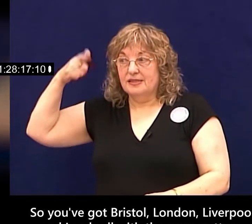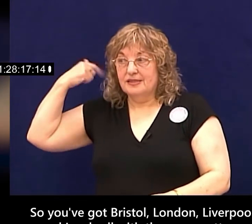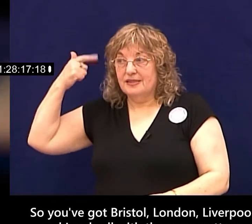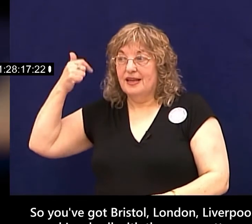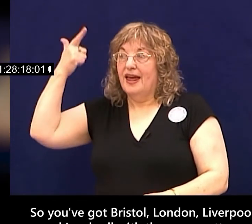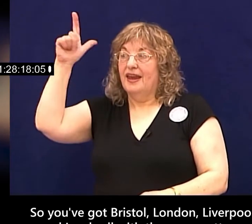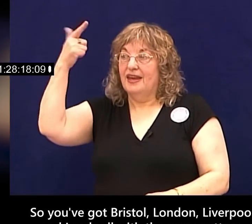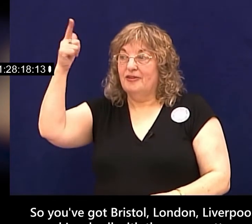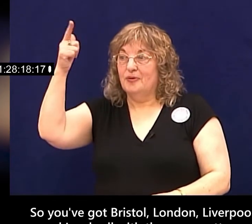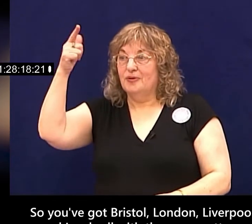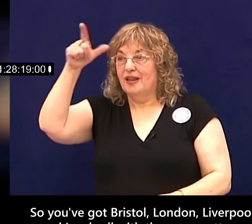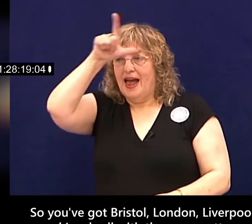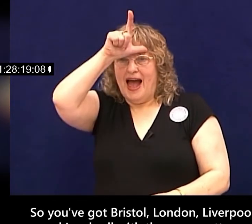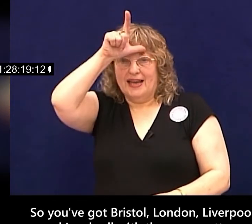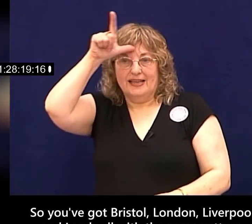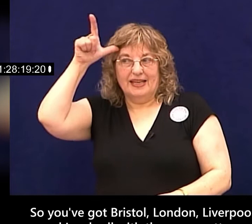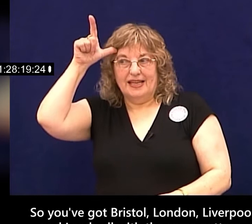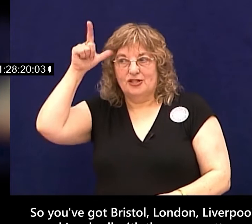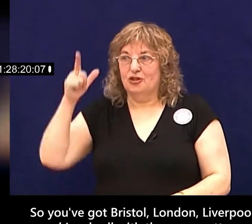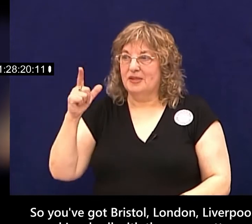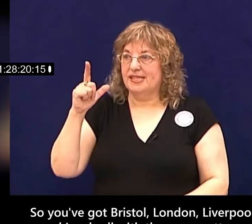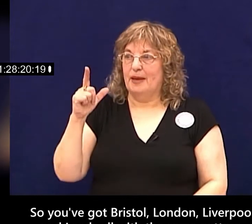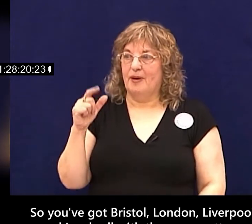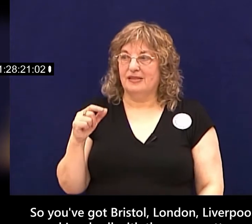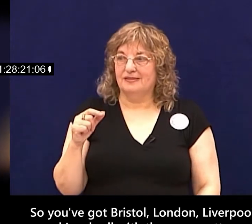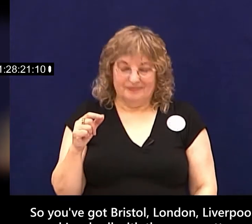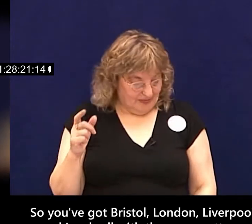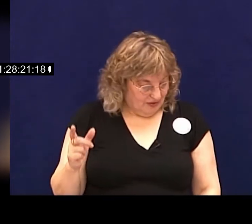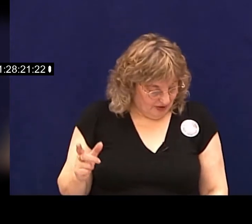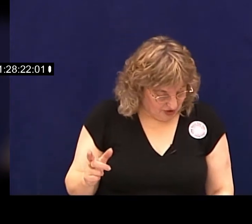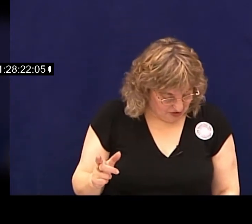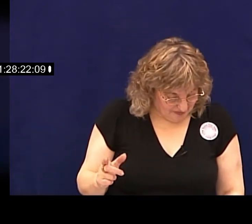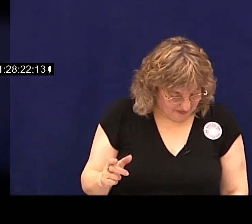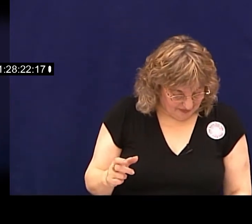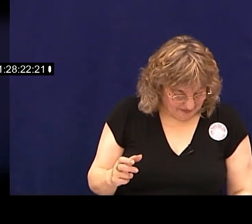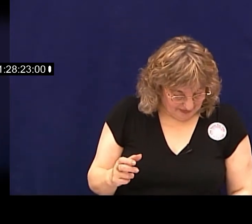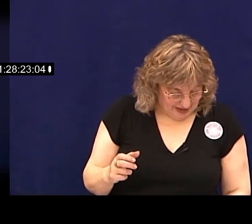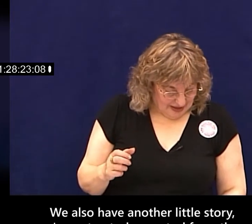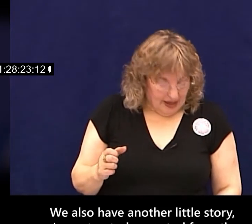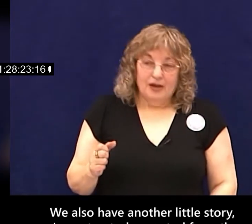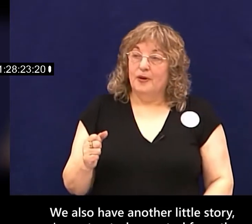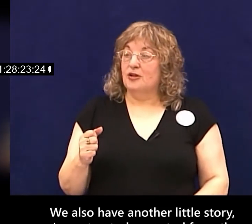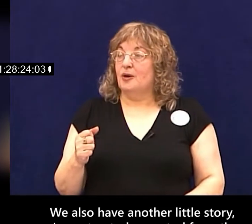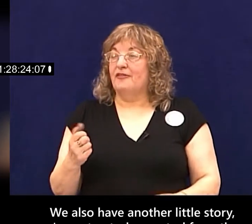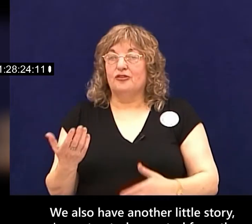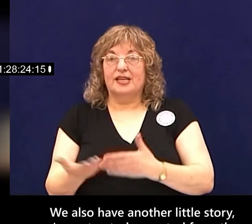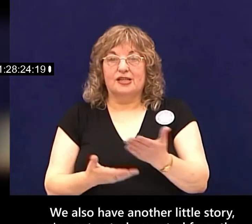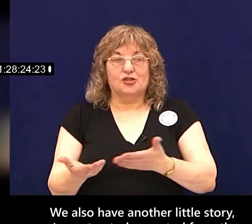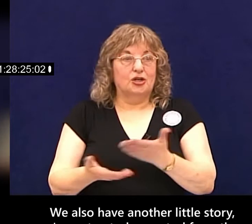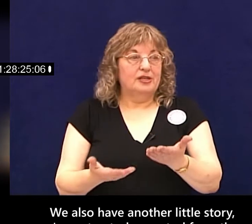London, Liverpool, and Leeds, all with the same pattern. Very good. We also have another little story.